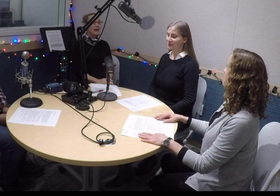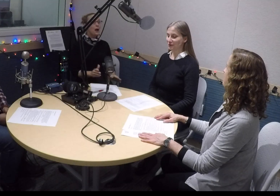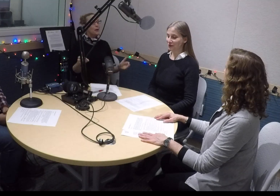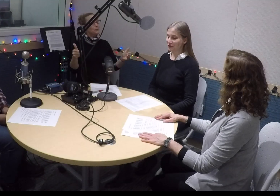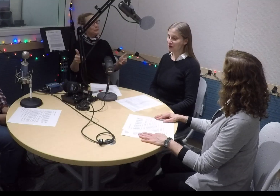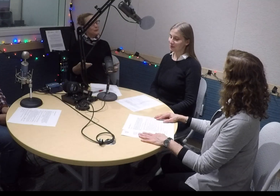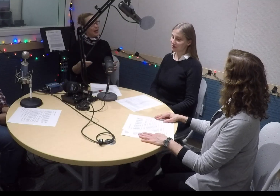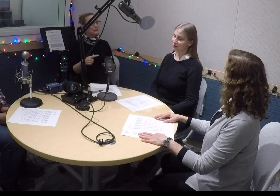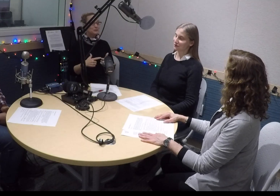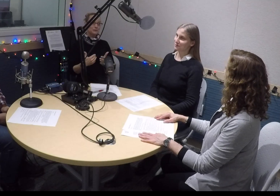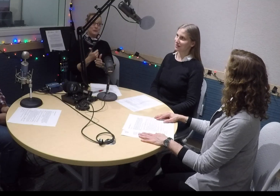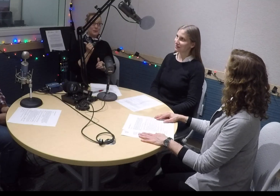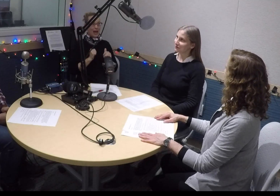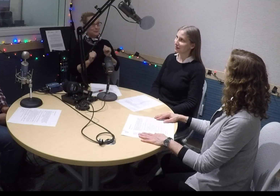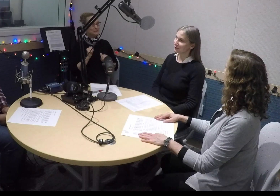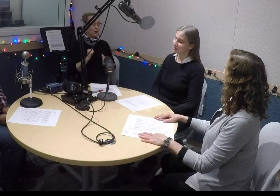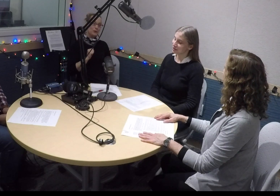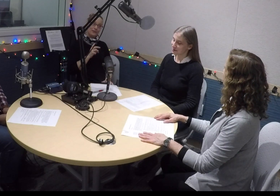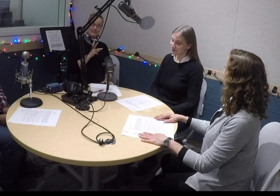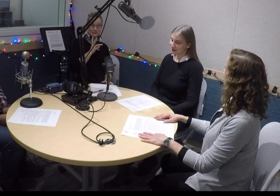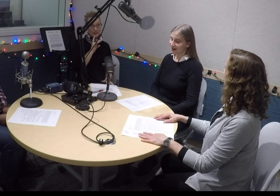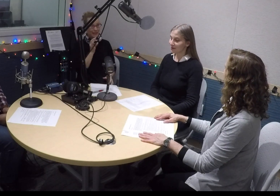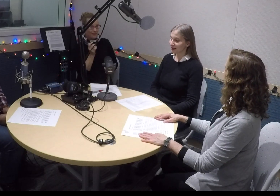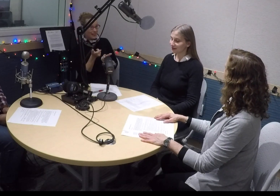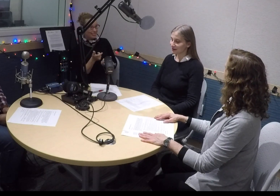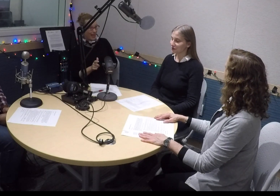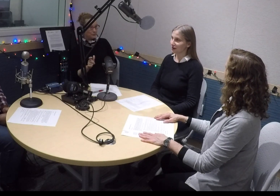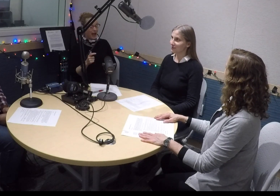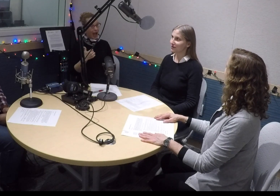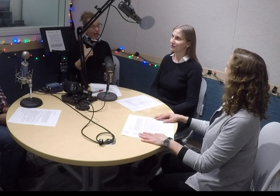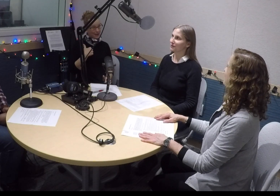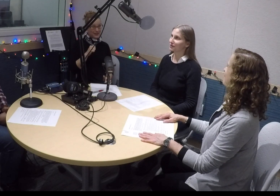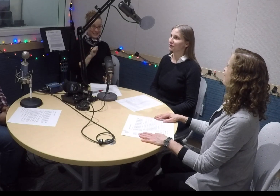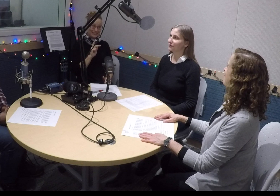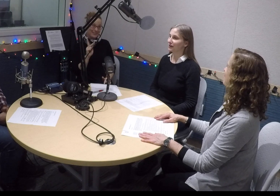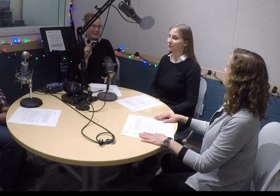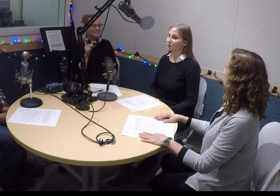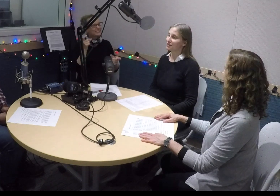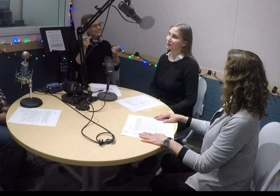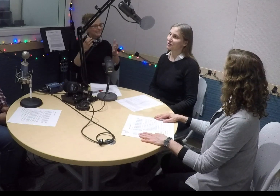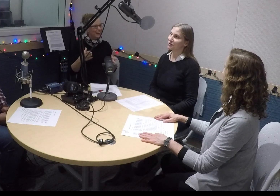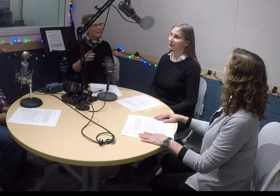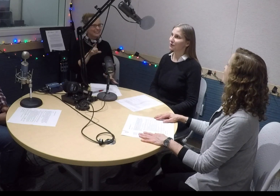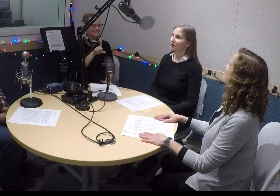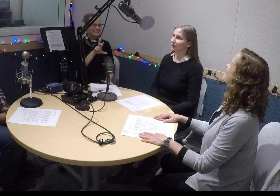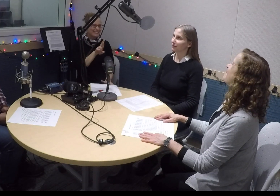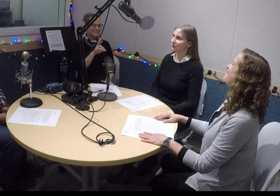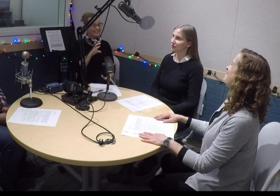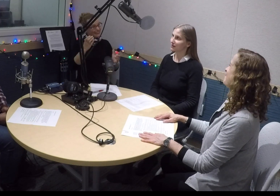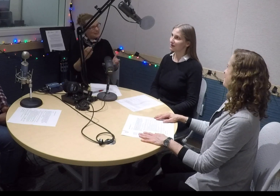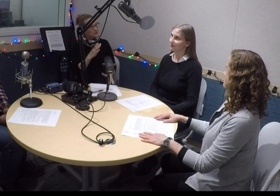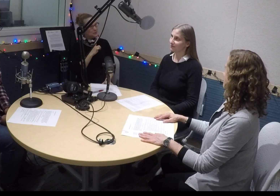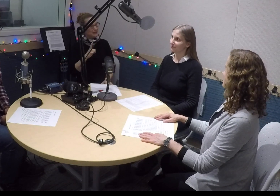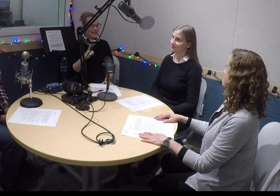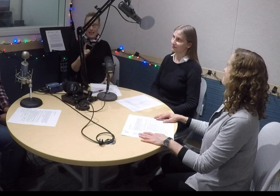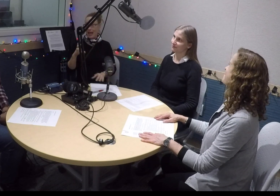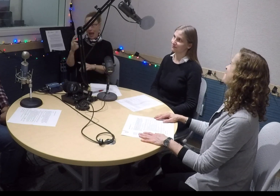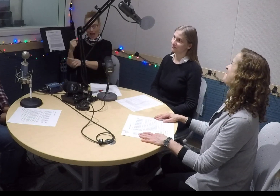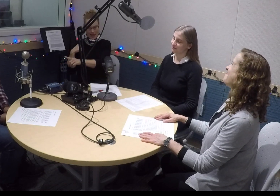Welcome to a new episode of Speaking of Language. I'm Angelika, the director of the Language Resource Center at Cornell University. And I'm Sam Lupowitz,